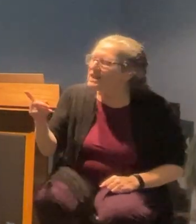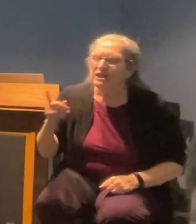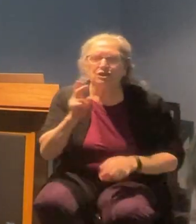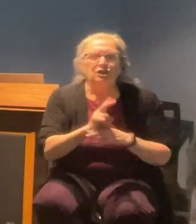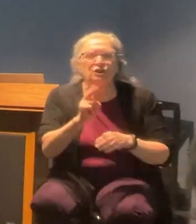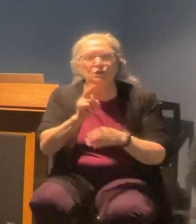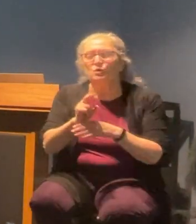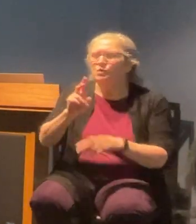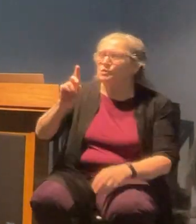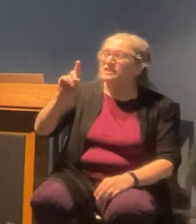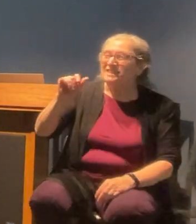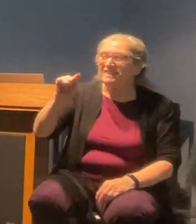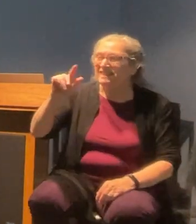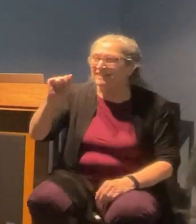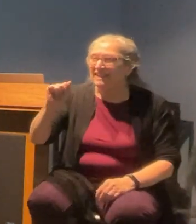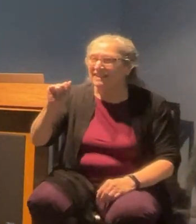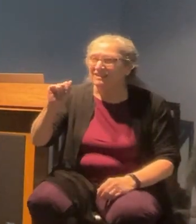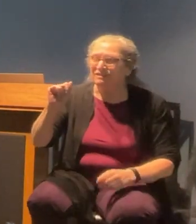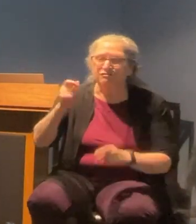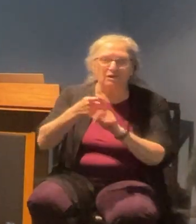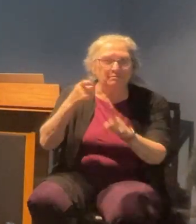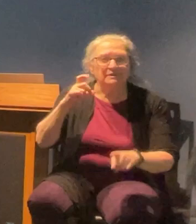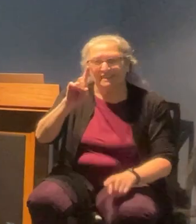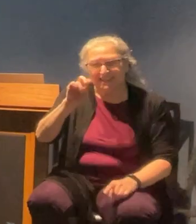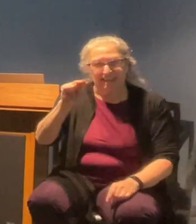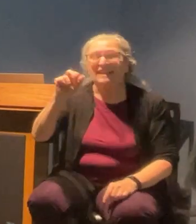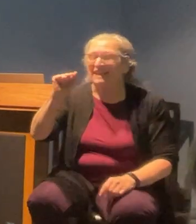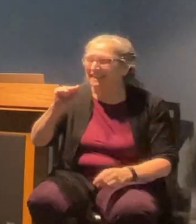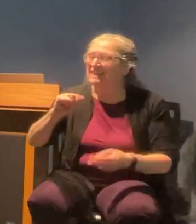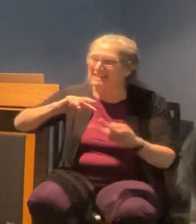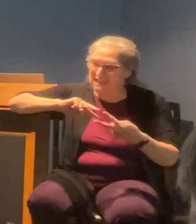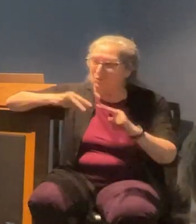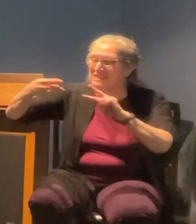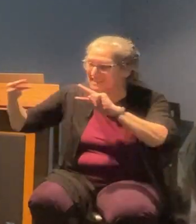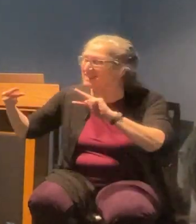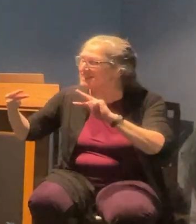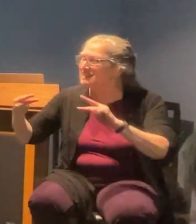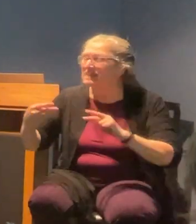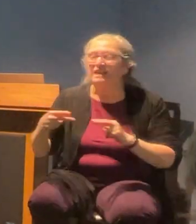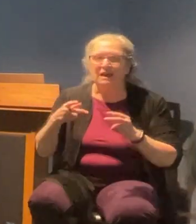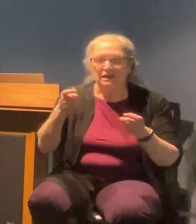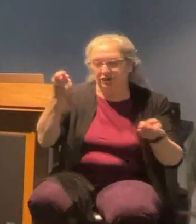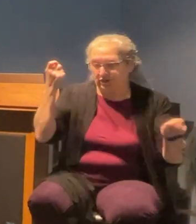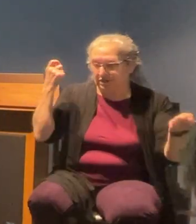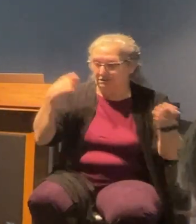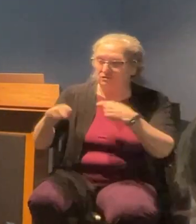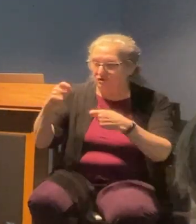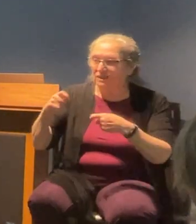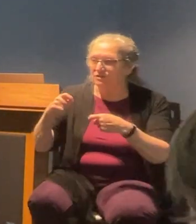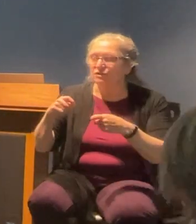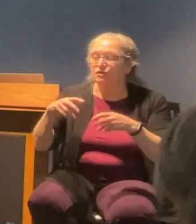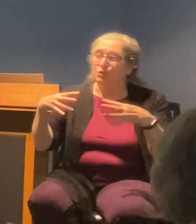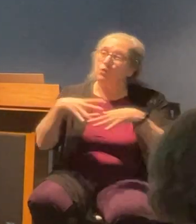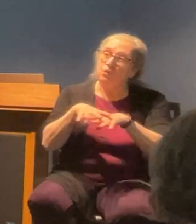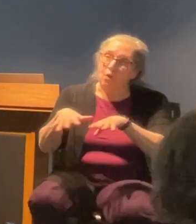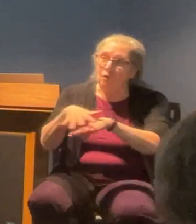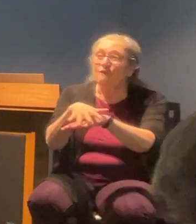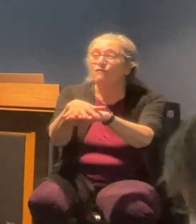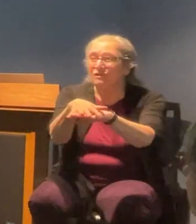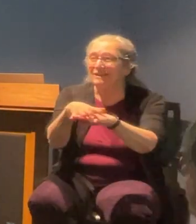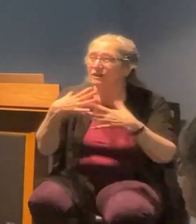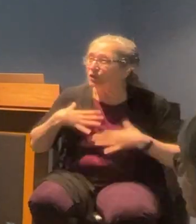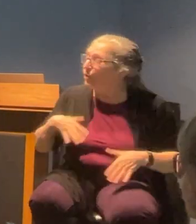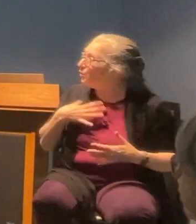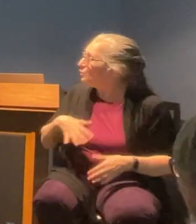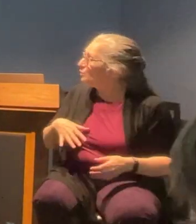from DNA sequences that she then translates into woven textiles. And I really love how both of